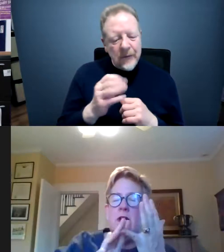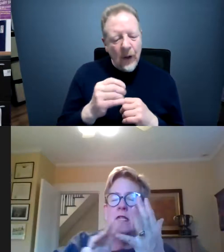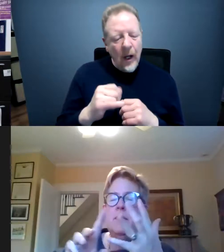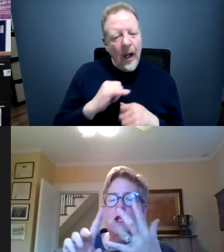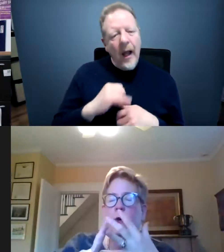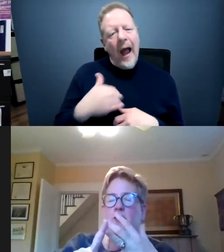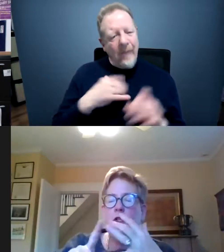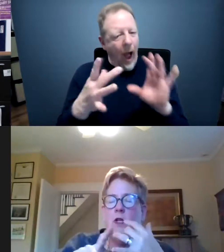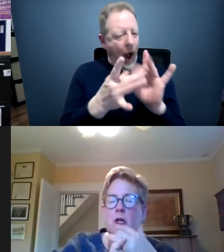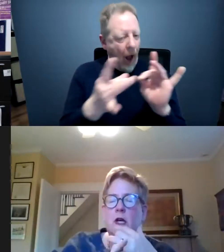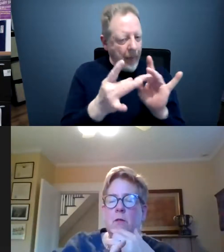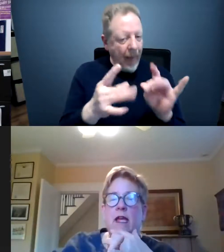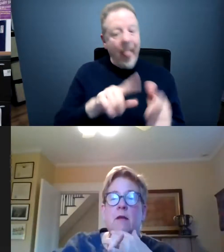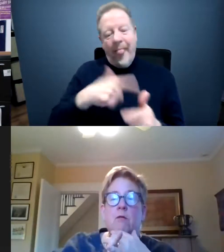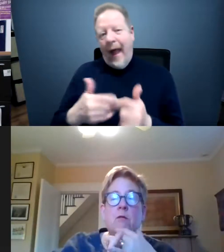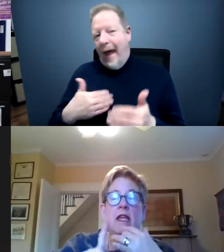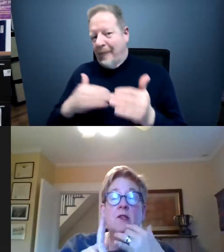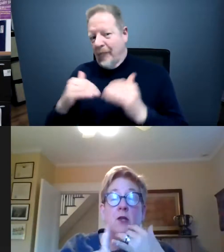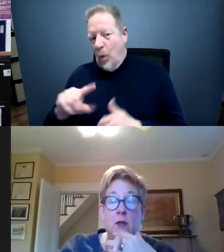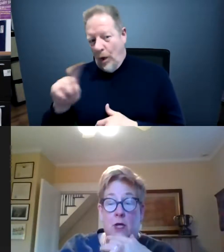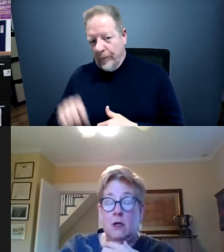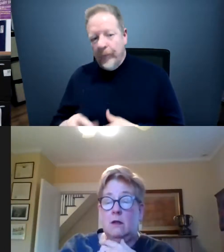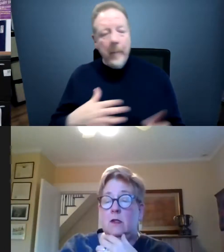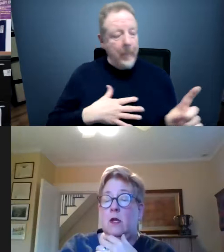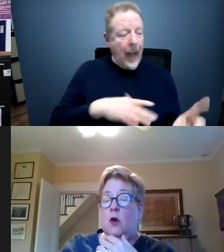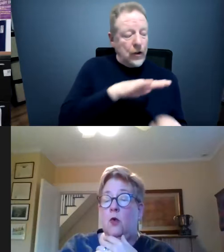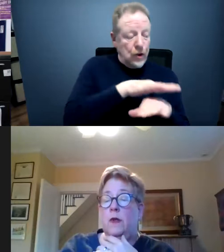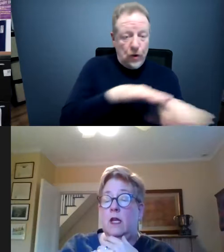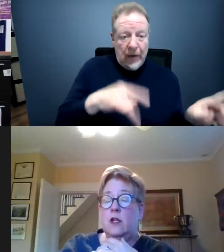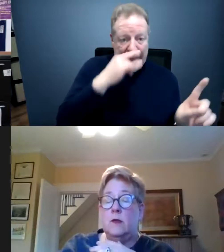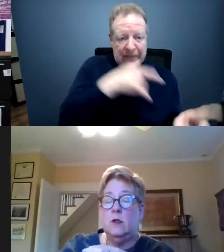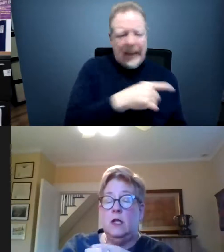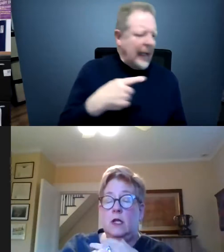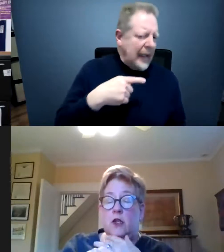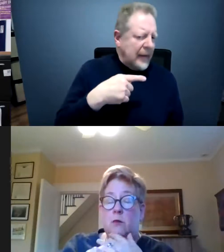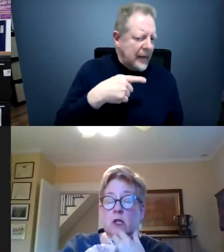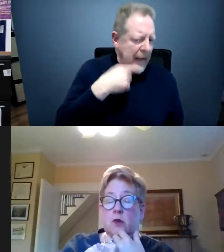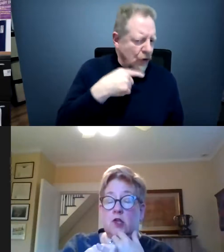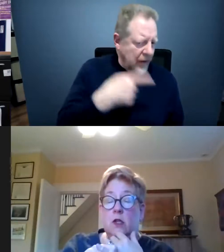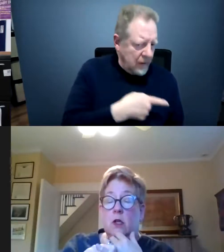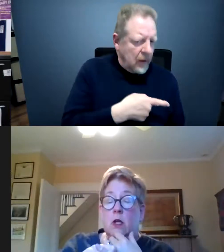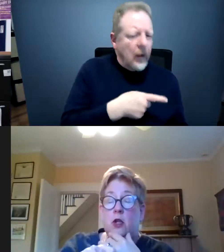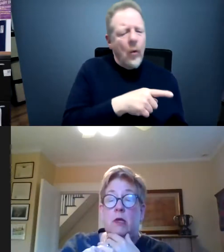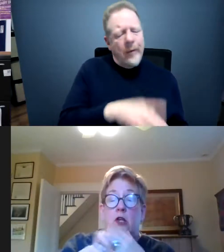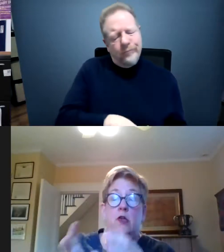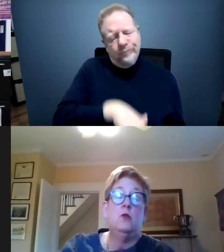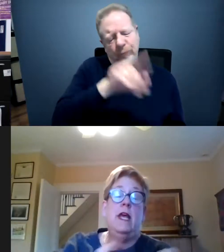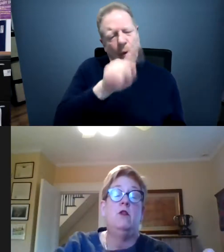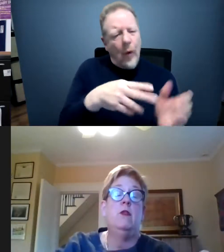and then a question. Sure. My kids are hearing, so when they got to a certain age at the pediatrician would have them in the